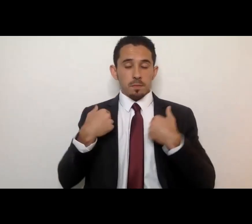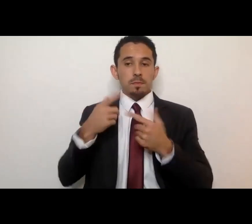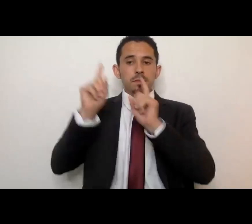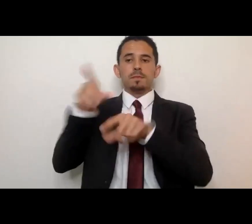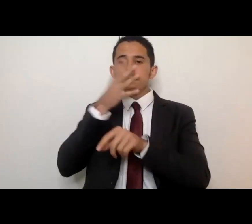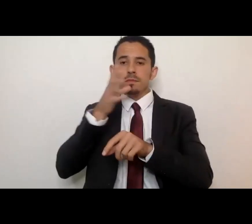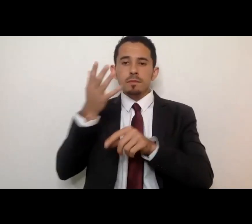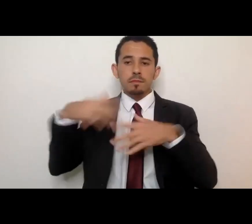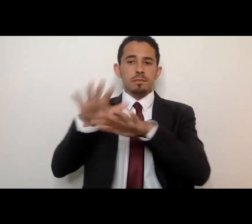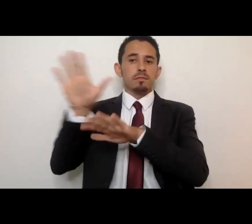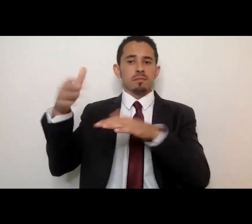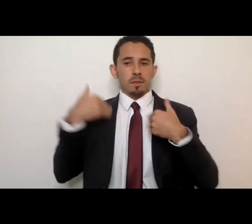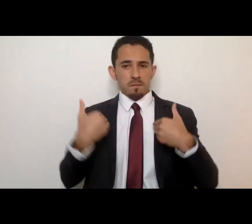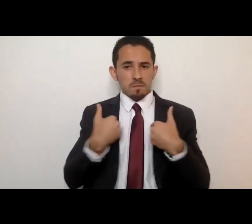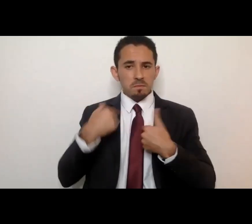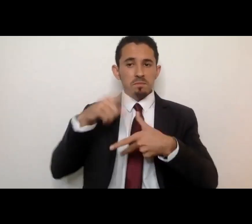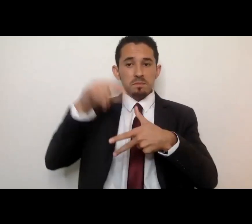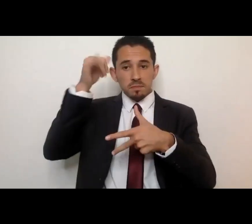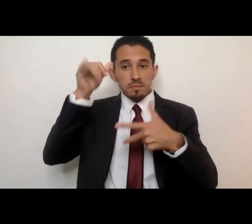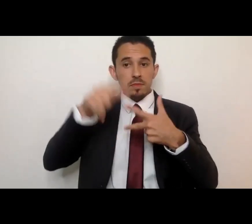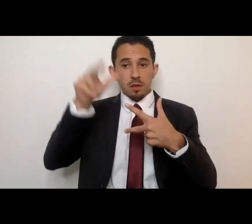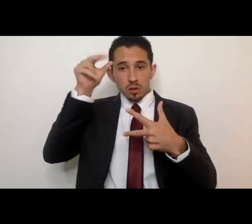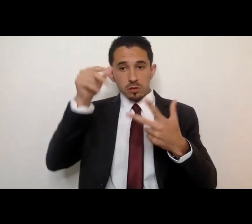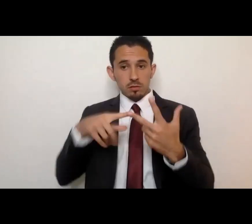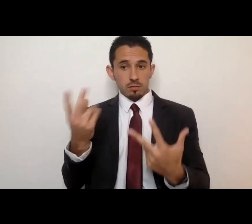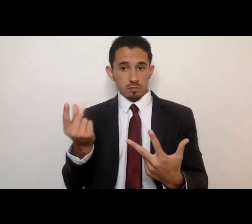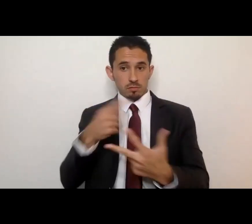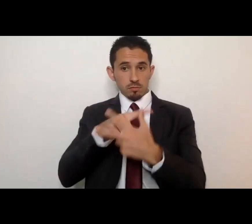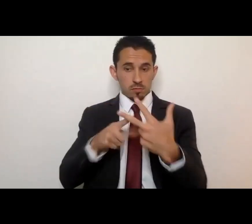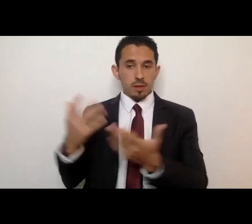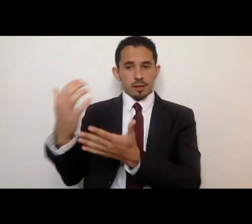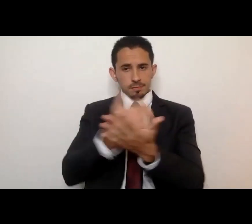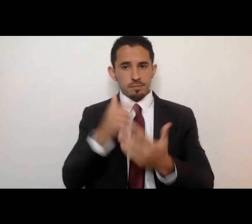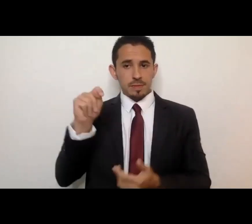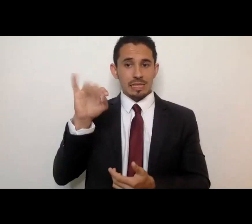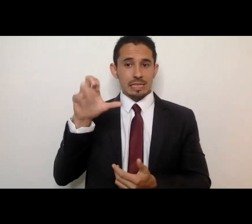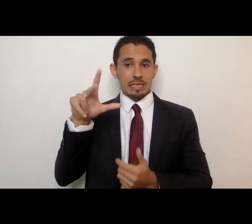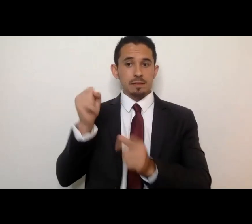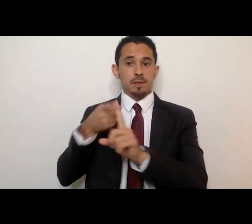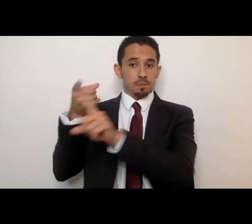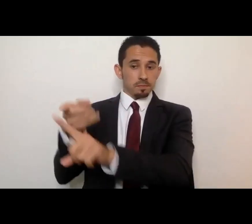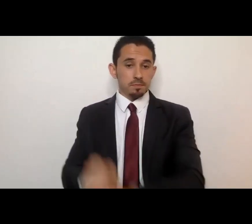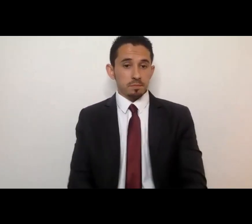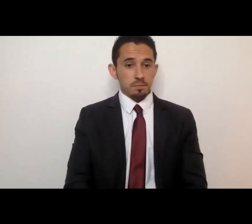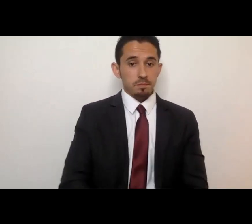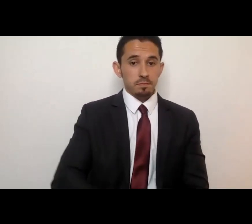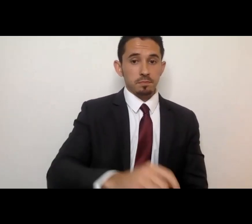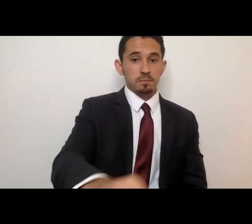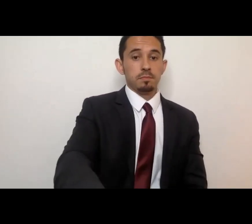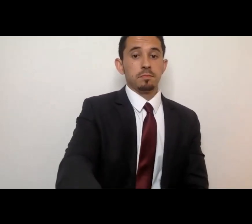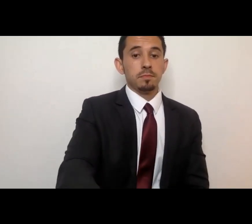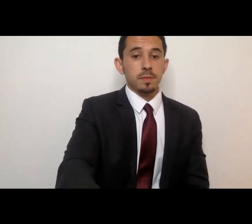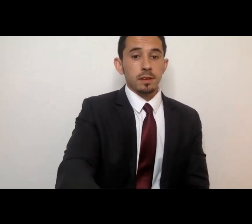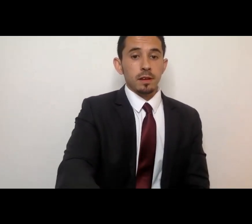The second method was that I collected ticks off of parasitized farm animals, such as cows, horses, and dogs.